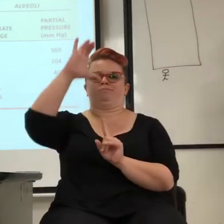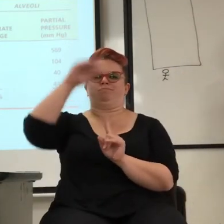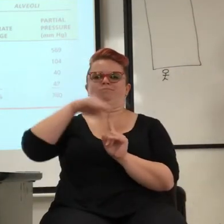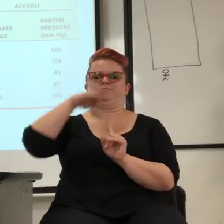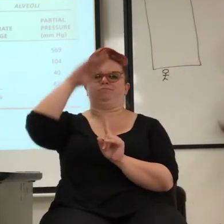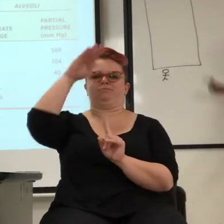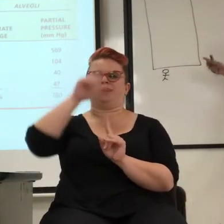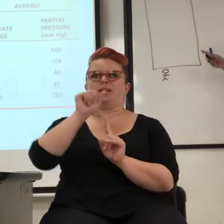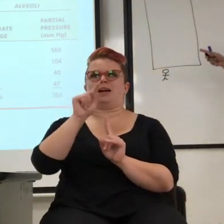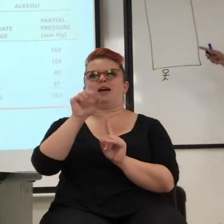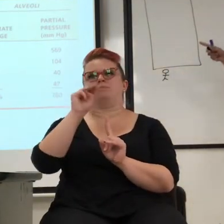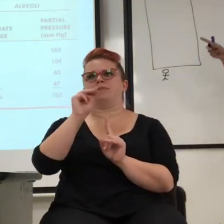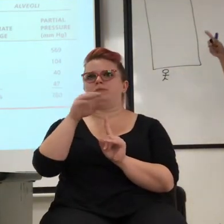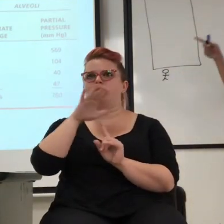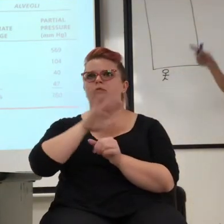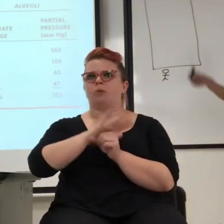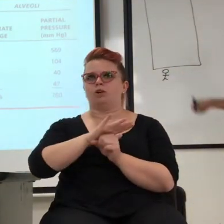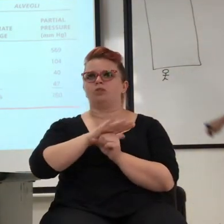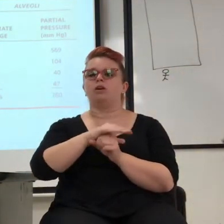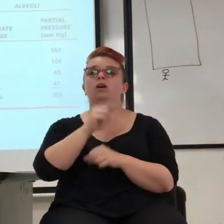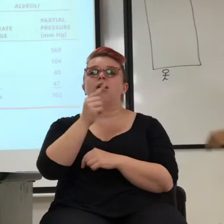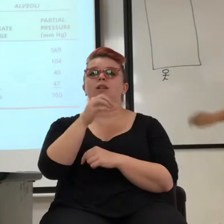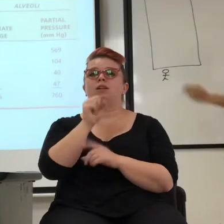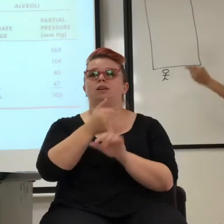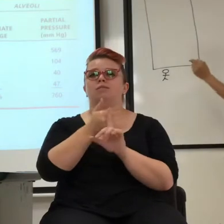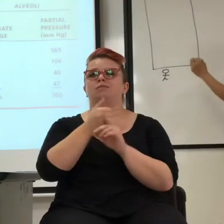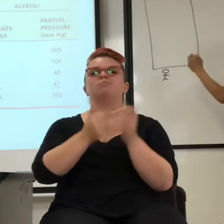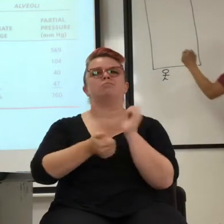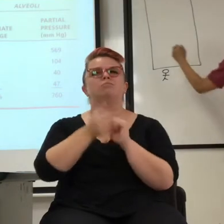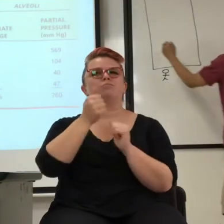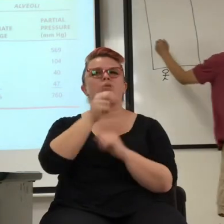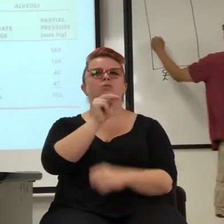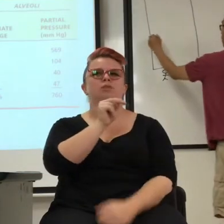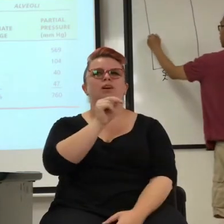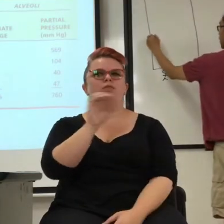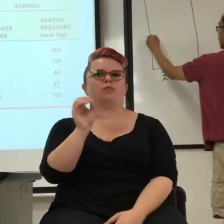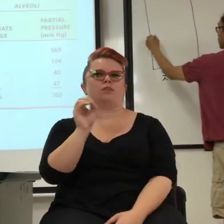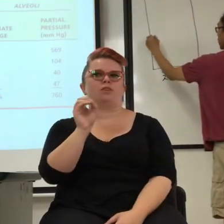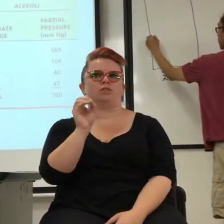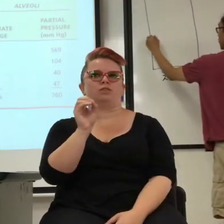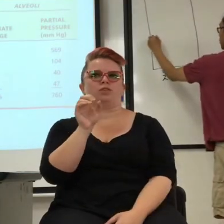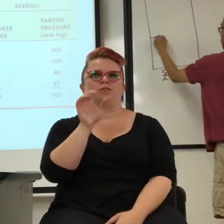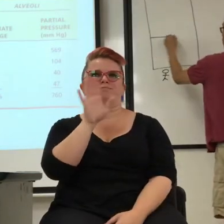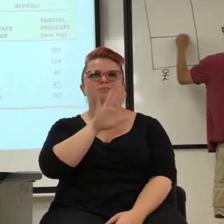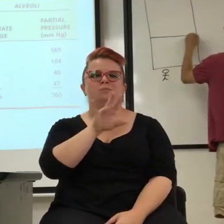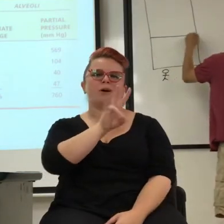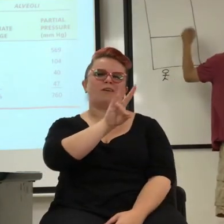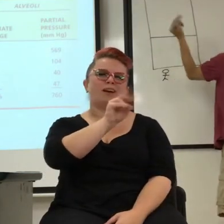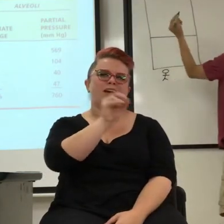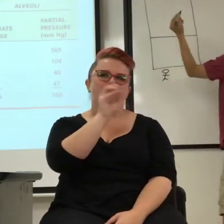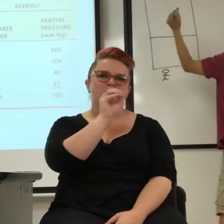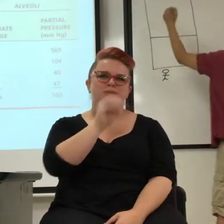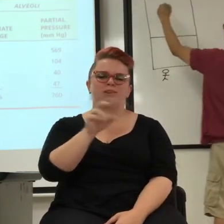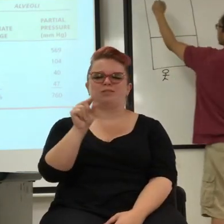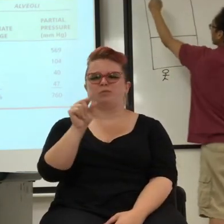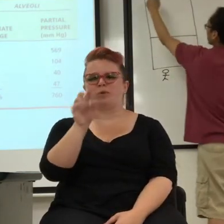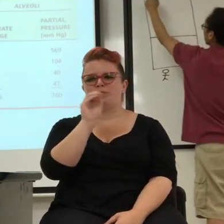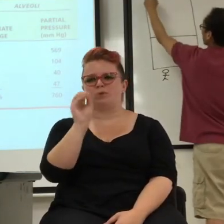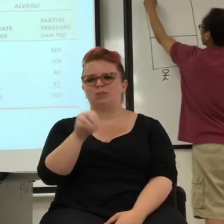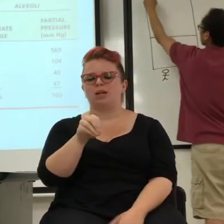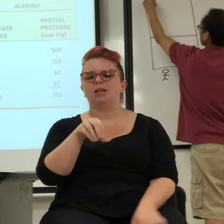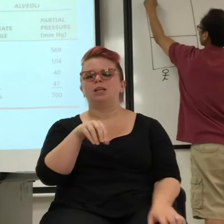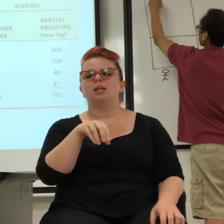of pressure. Now that gas is mostly nitrogen and oxygen. It's about 80-20. Well, let's call it